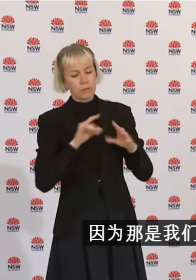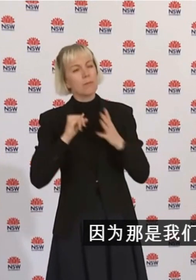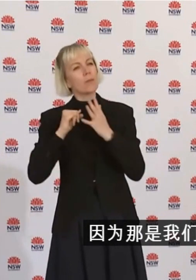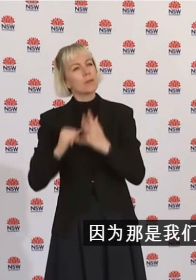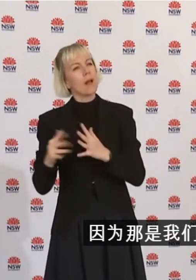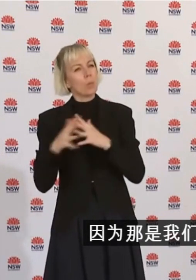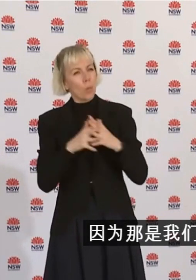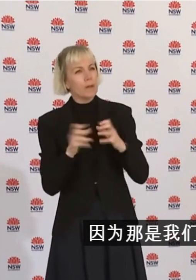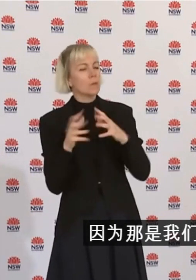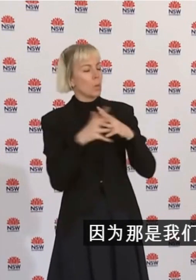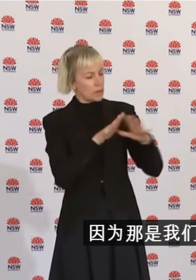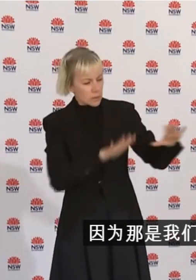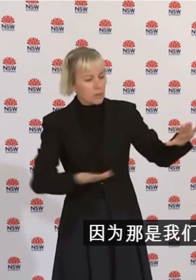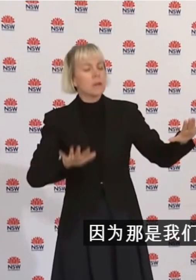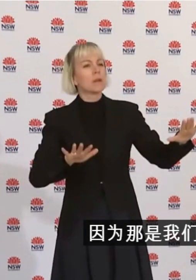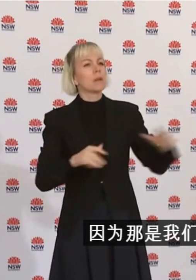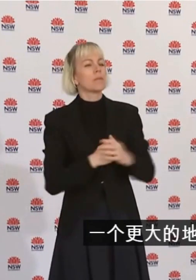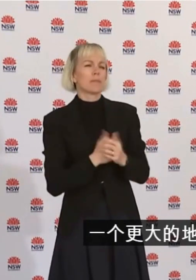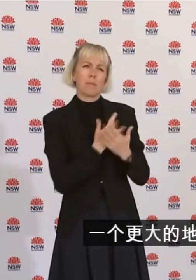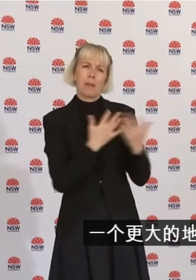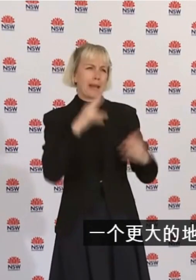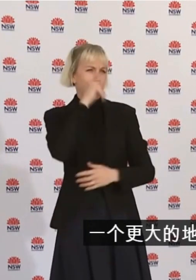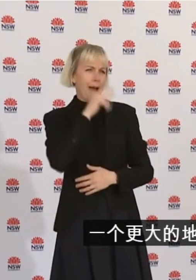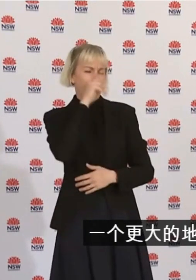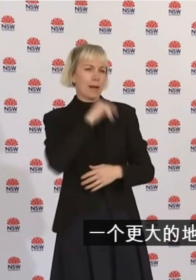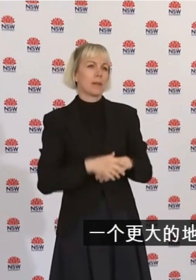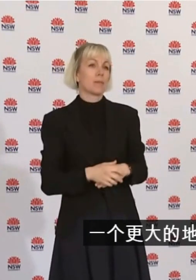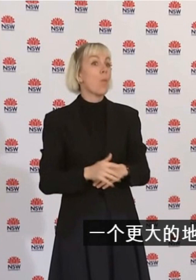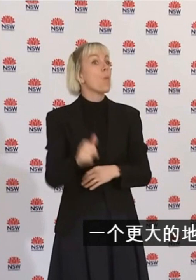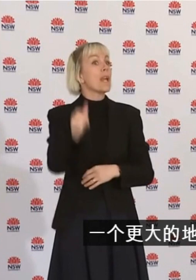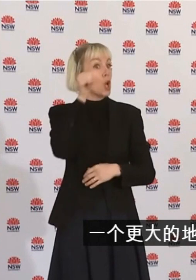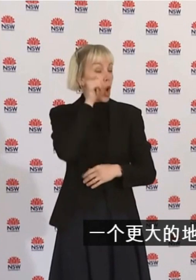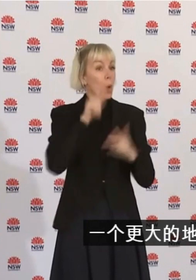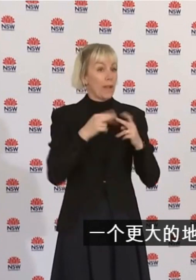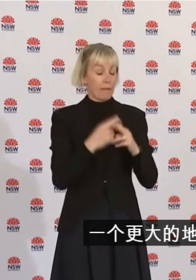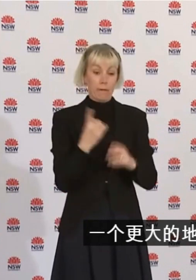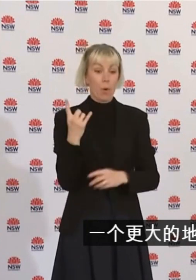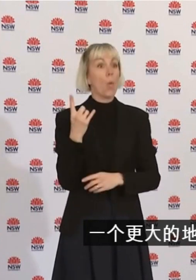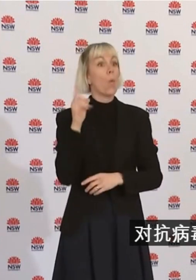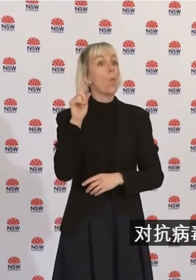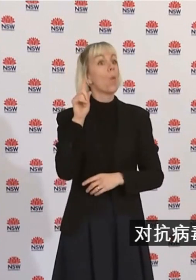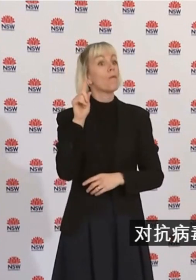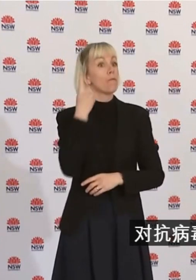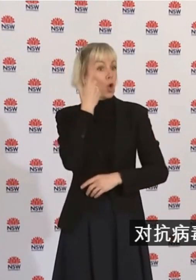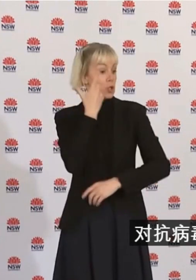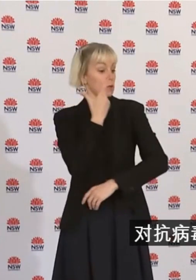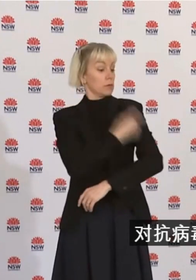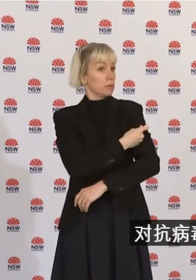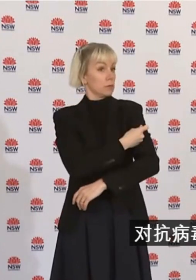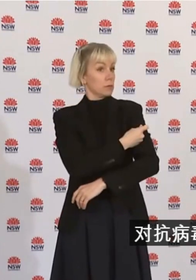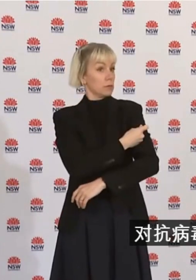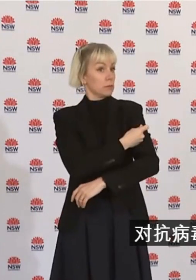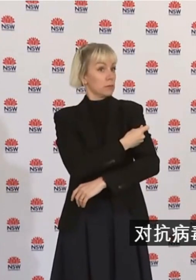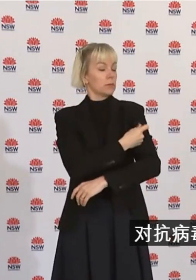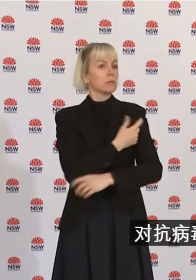that when you've had your first dose, there is a greater, well, you have substantially increased protection against the